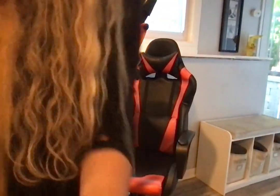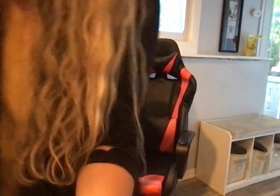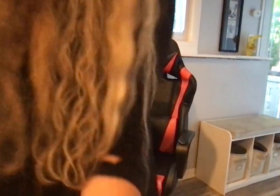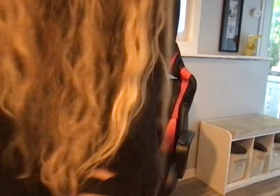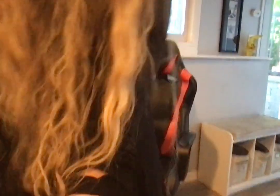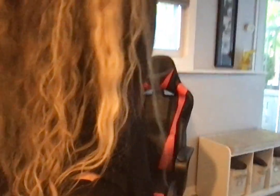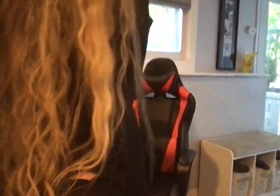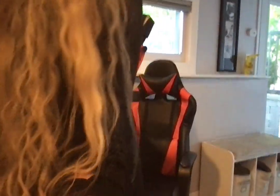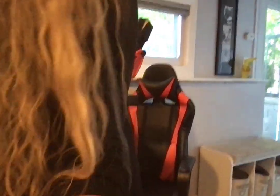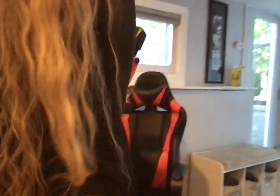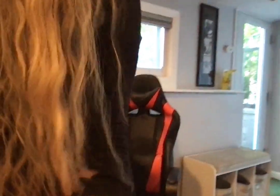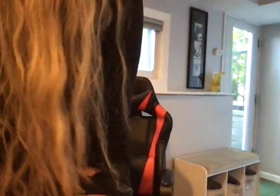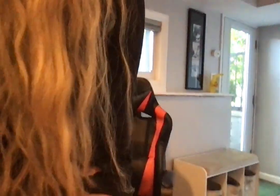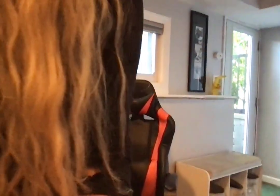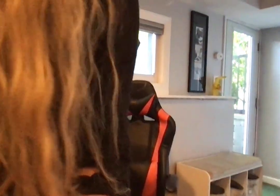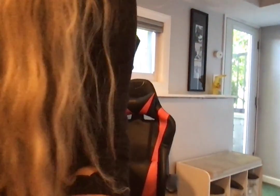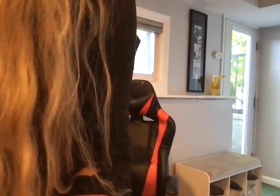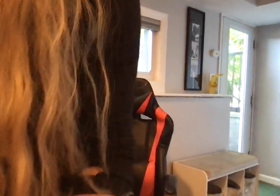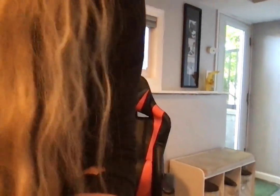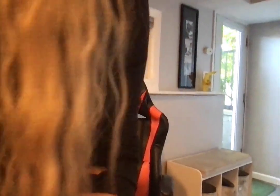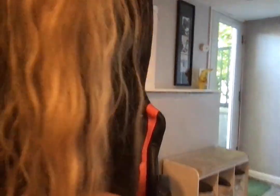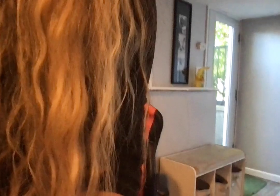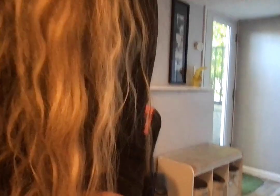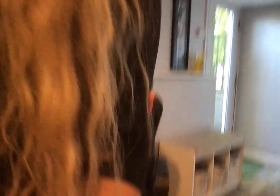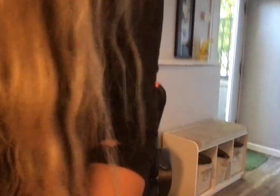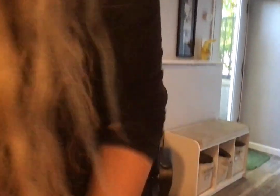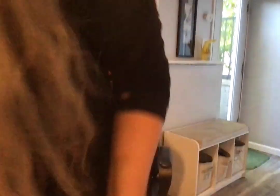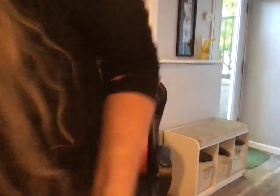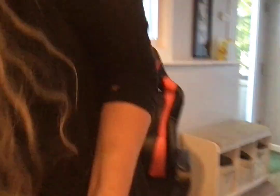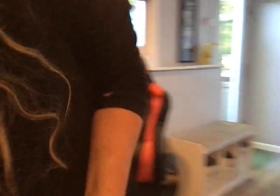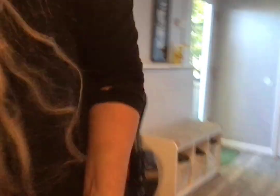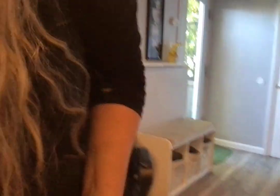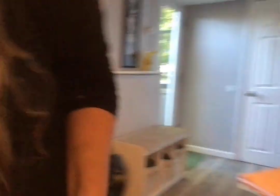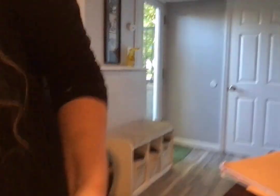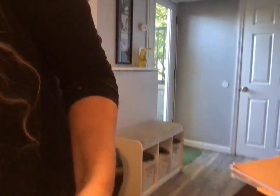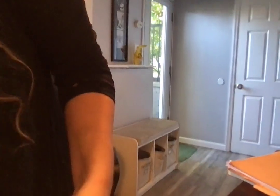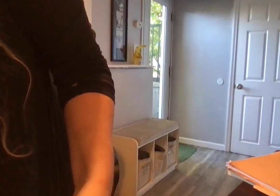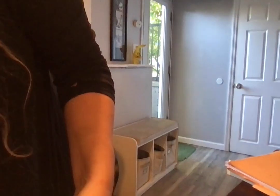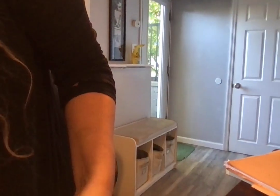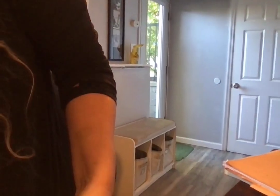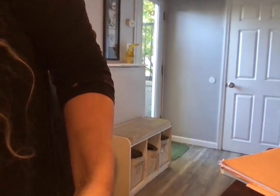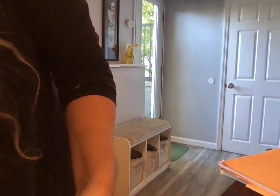Super nervous this is going to die. Okay.